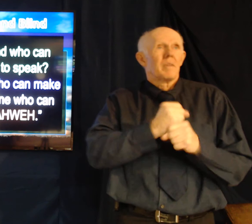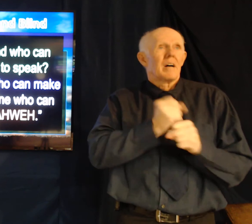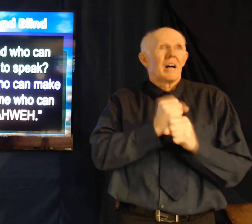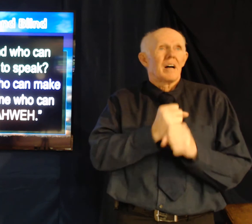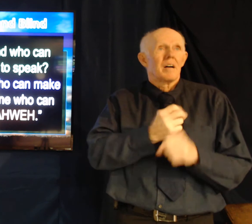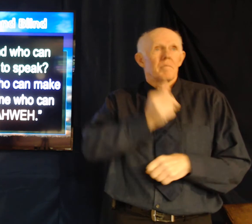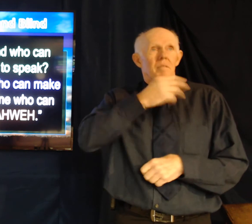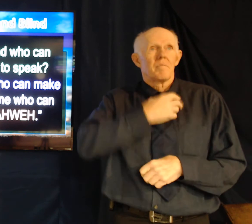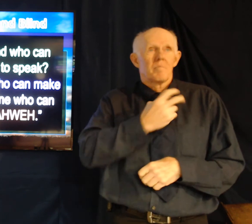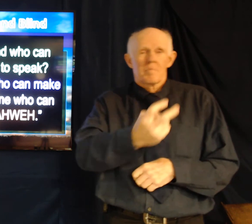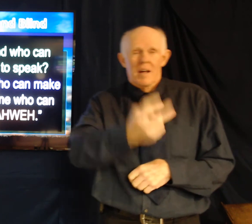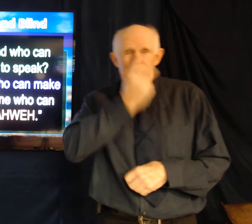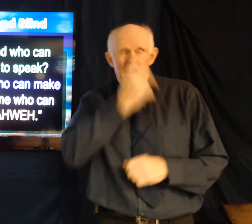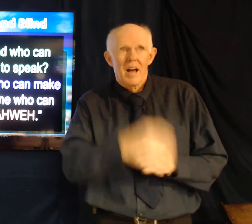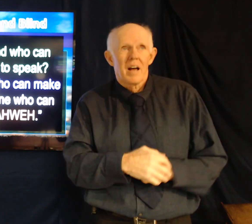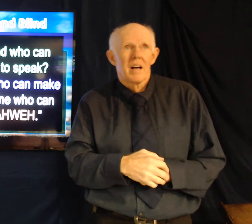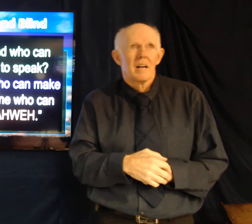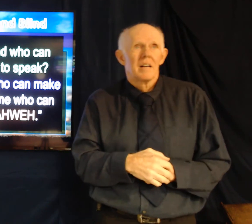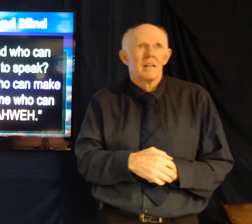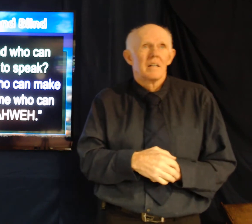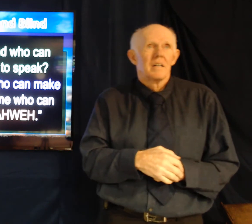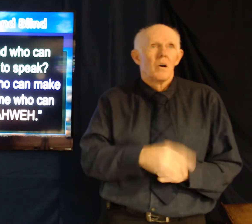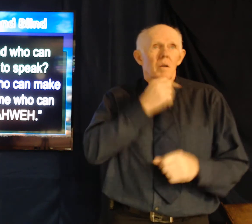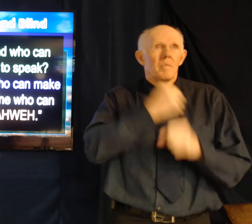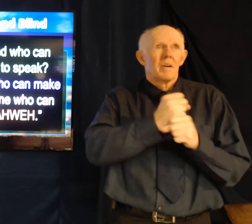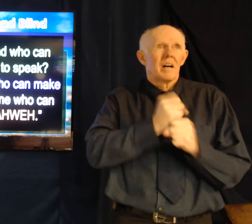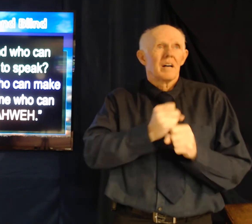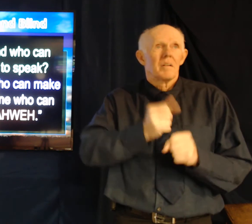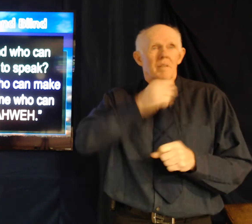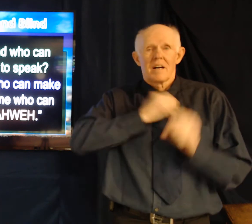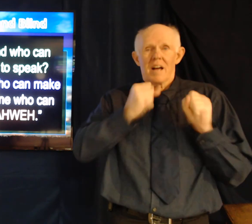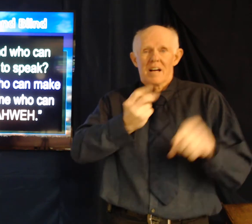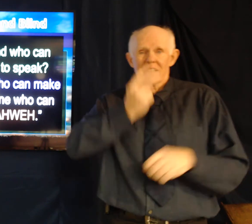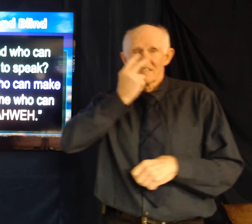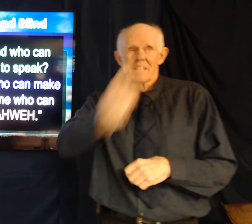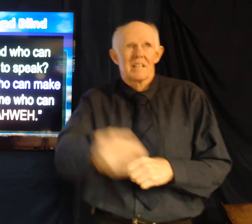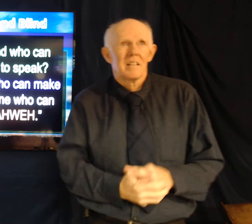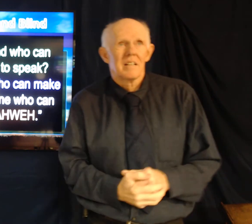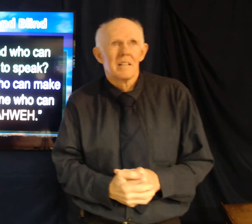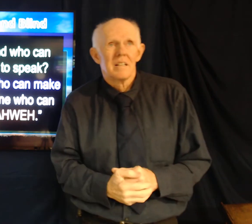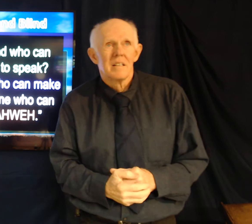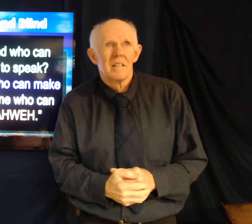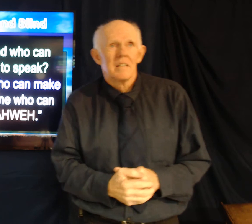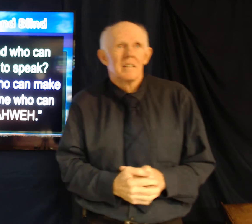Who can make a man deaf? Who can make a man blind? able to see?